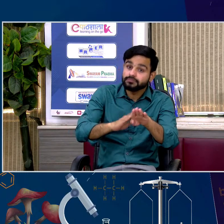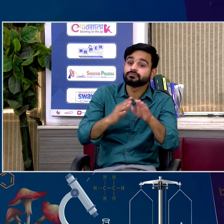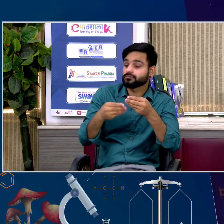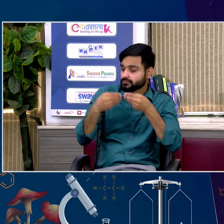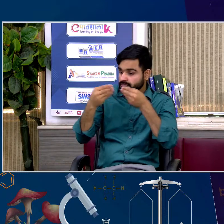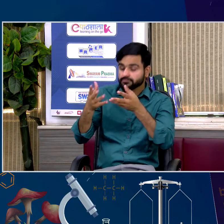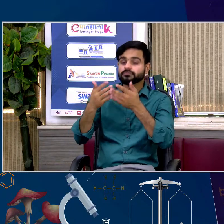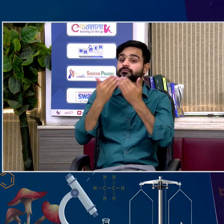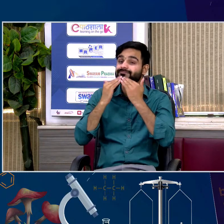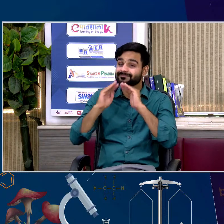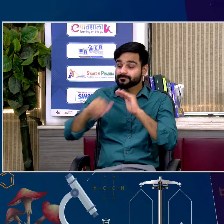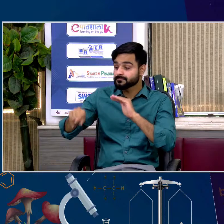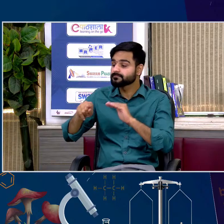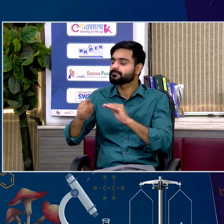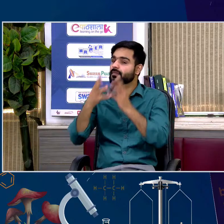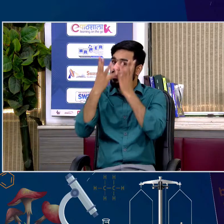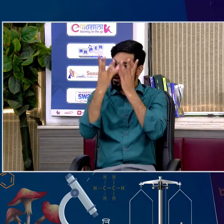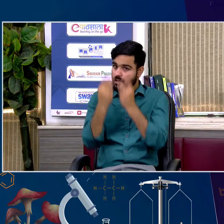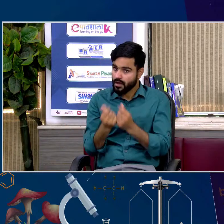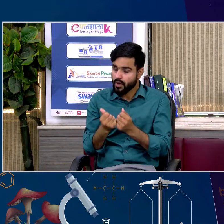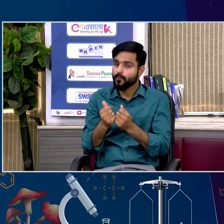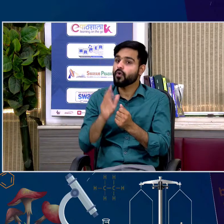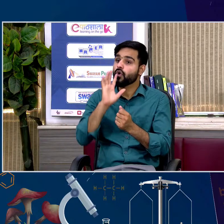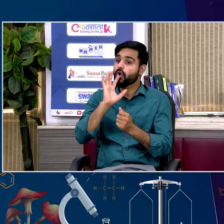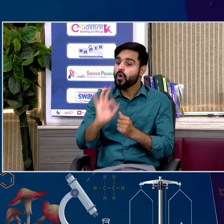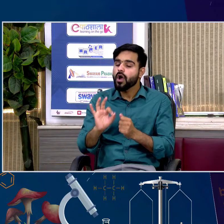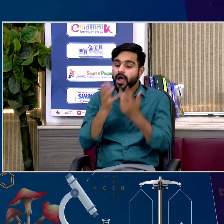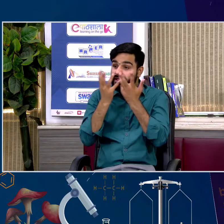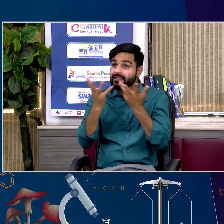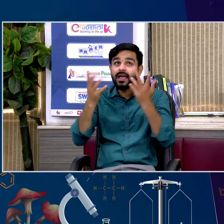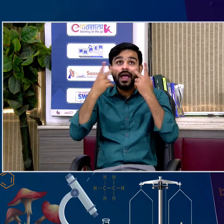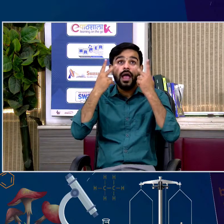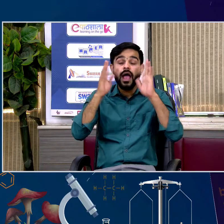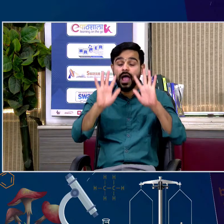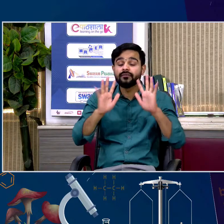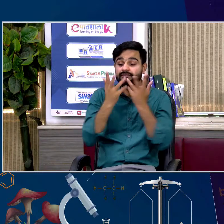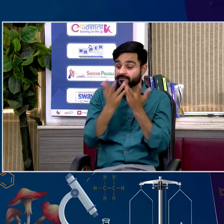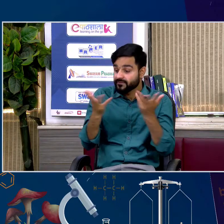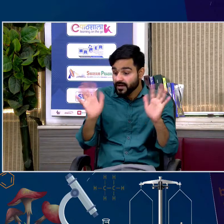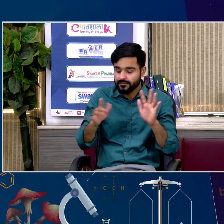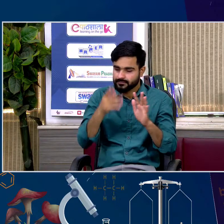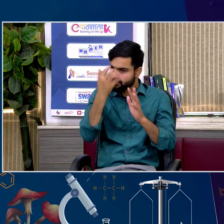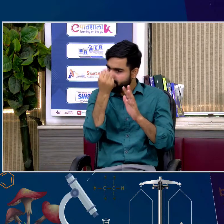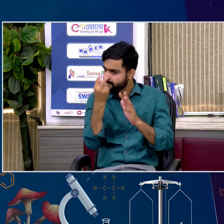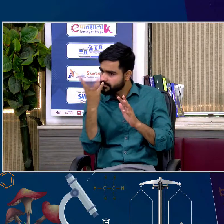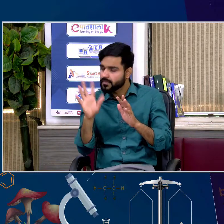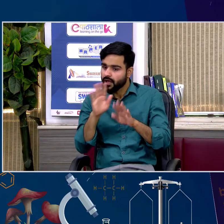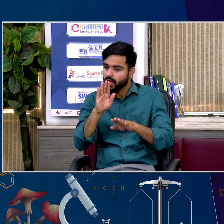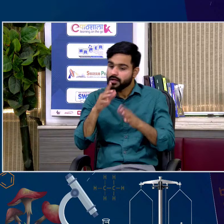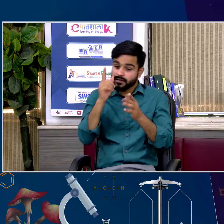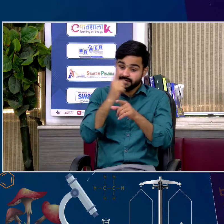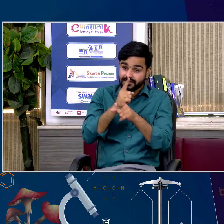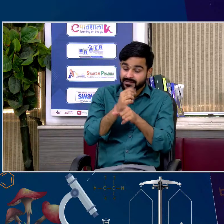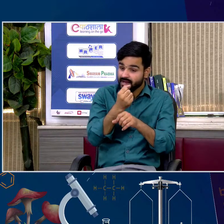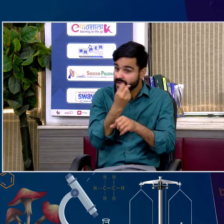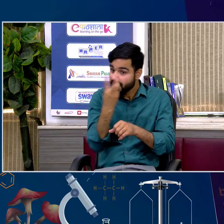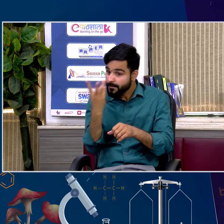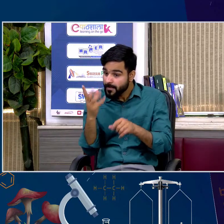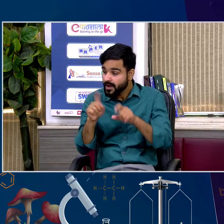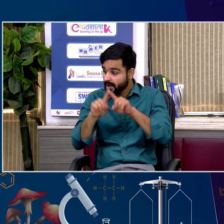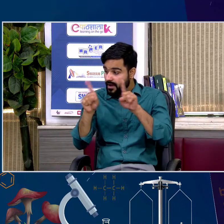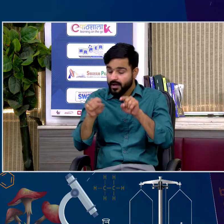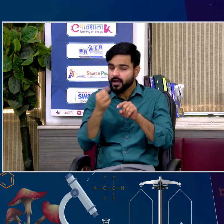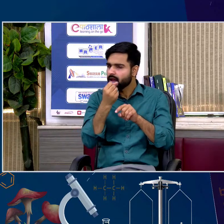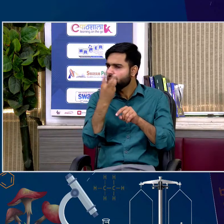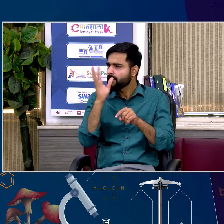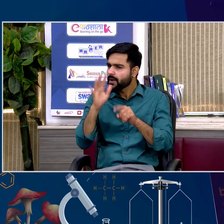Let children count with real objects. When you're teaching numbers, count the steps up, count the number of spoons